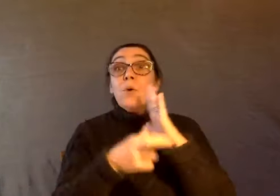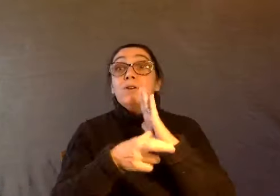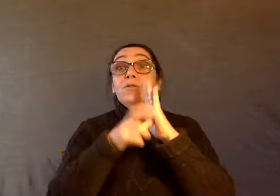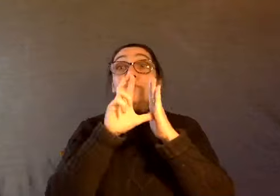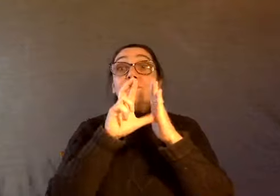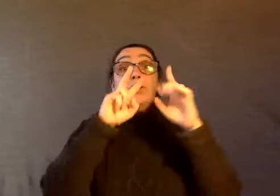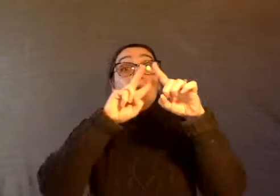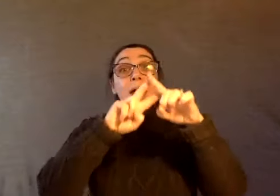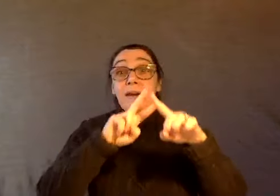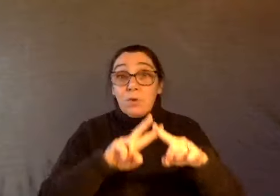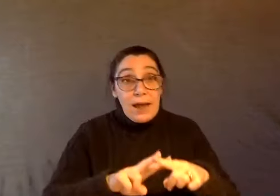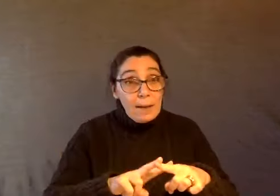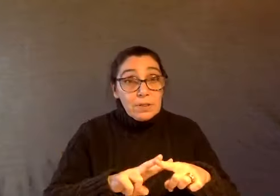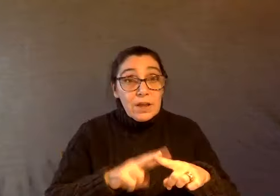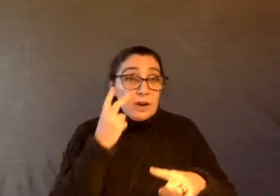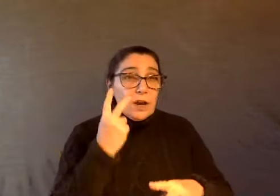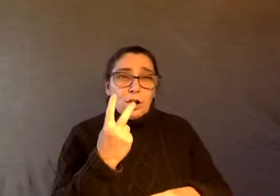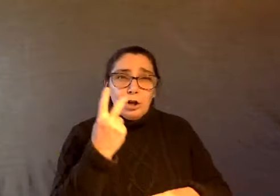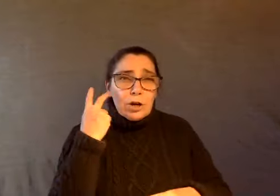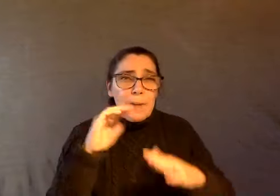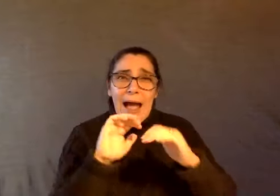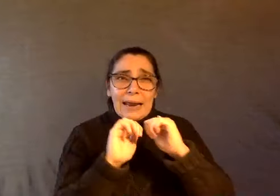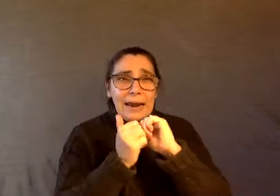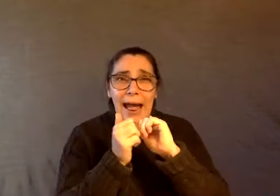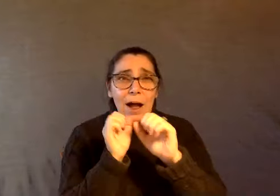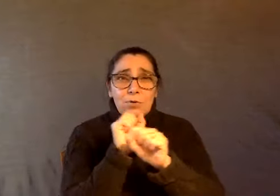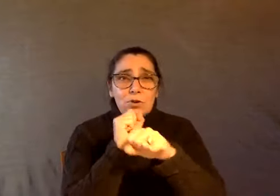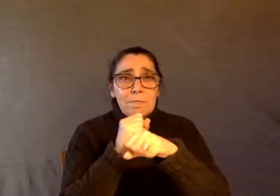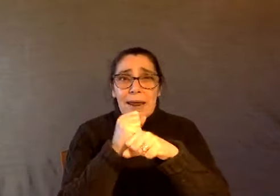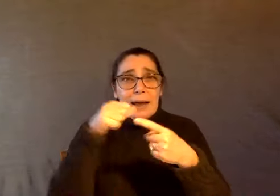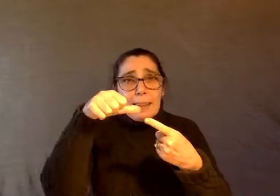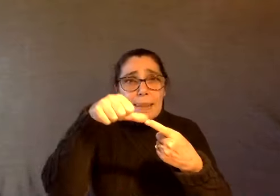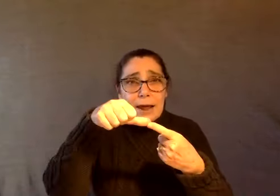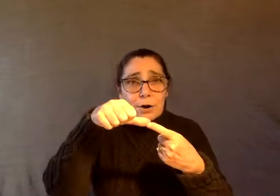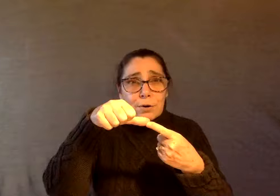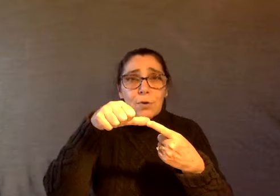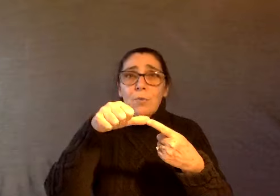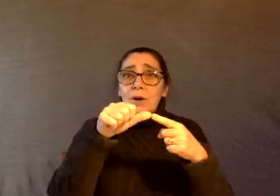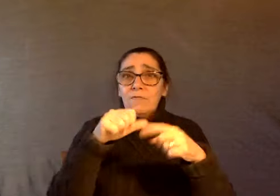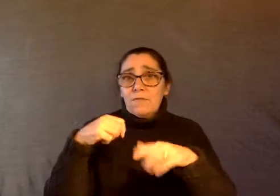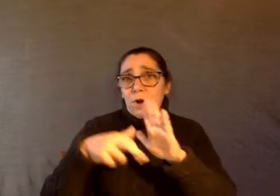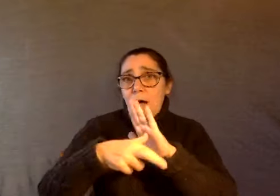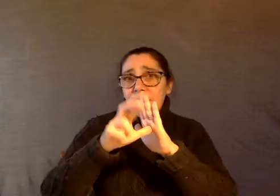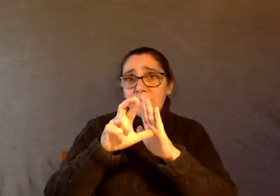want to review any vocabulary, look back at how to make a letter. We've gone through